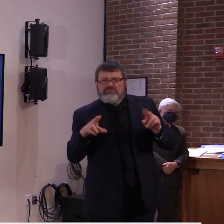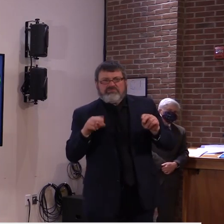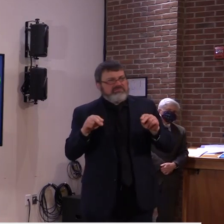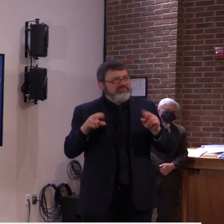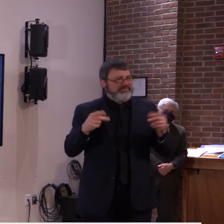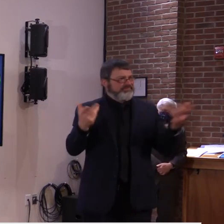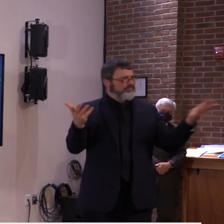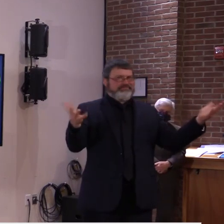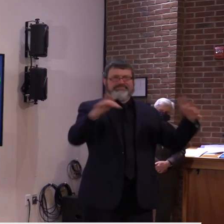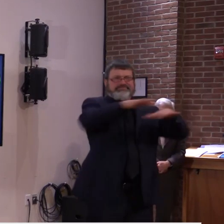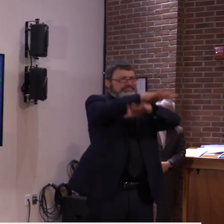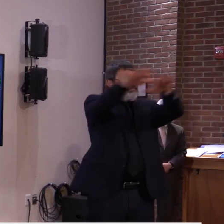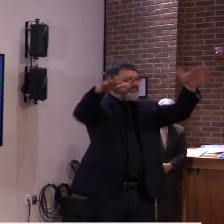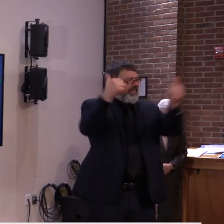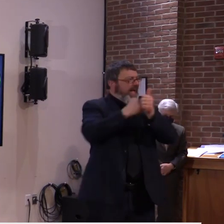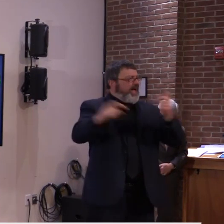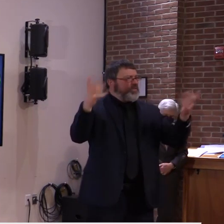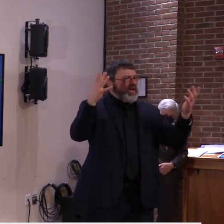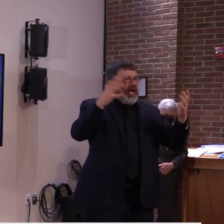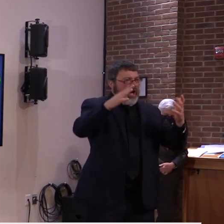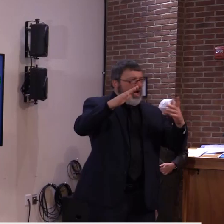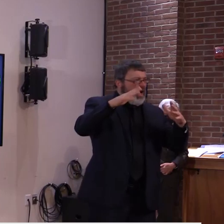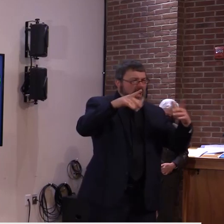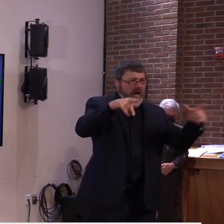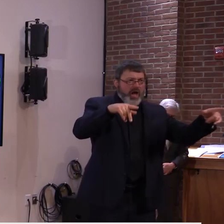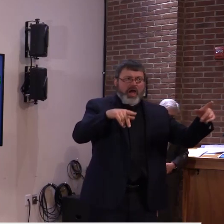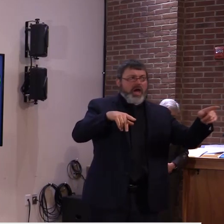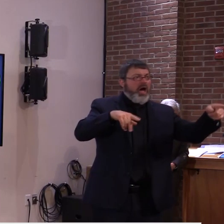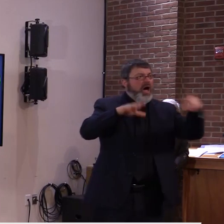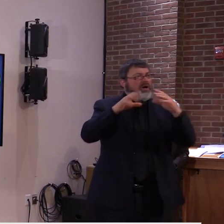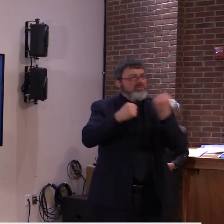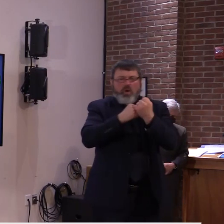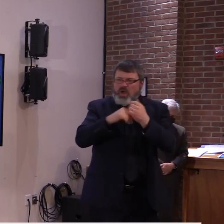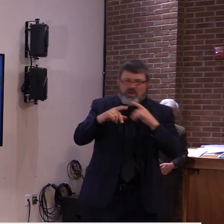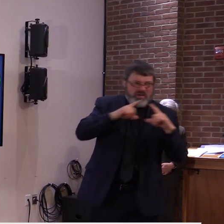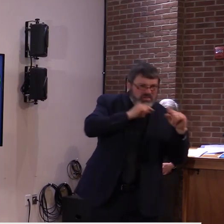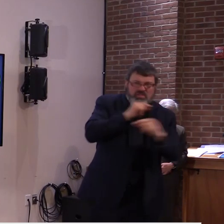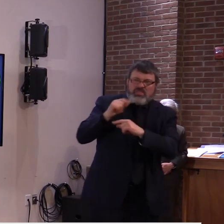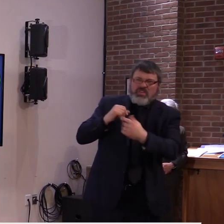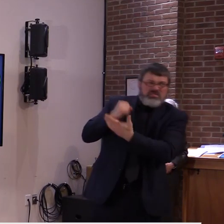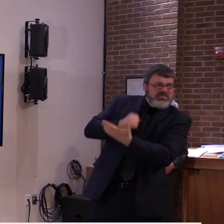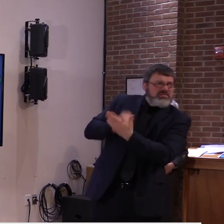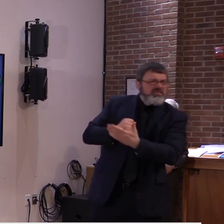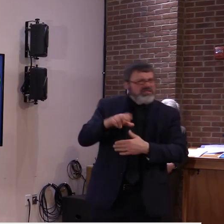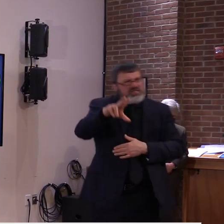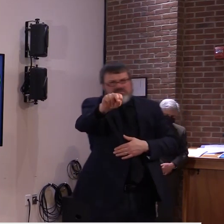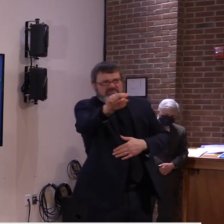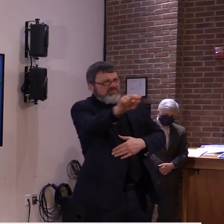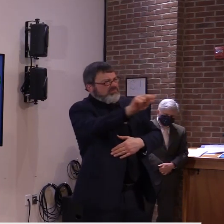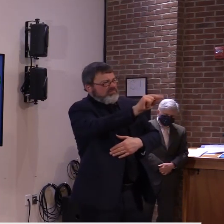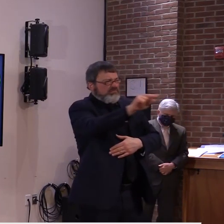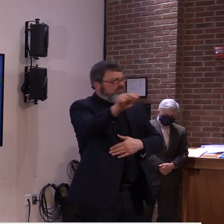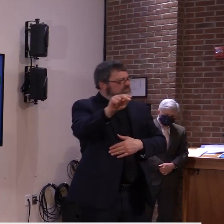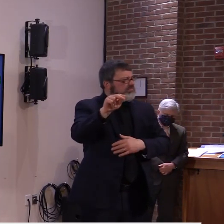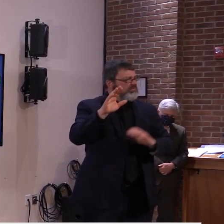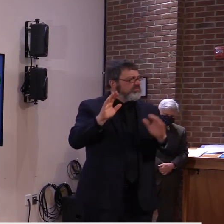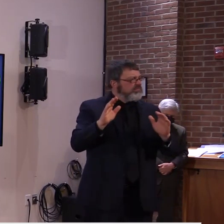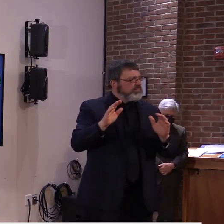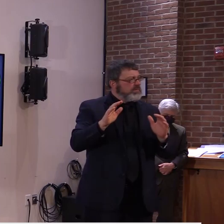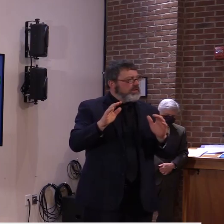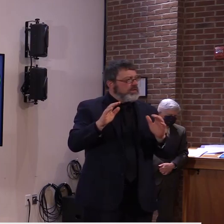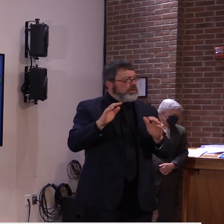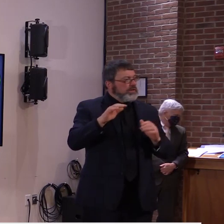attitudes harm our efforts to stop this virus from spreading. Stigma can lead to people actually hiding their symptoms or